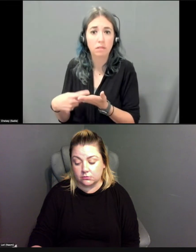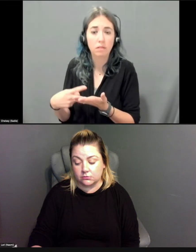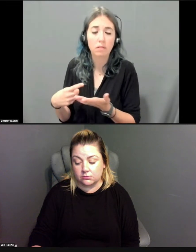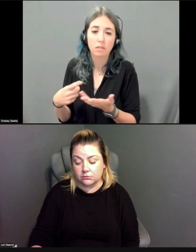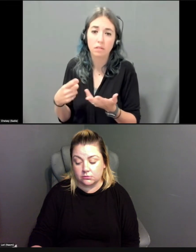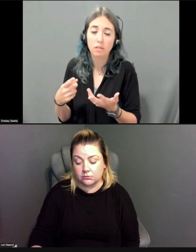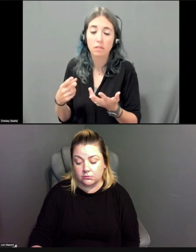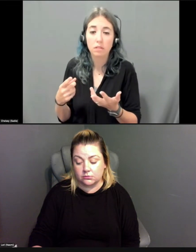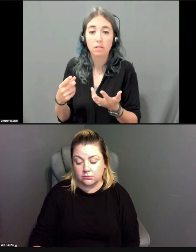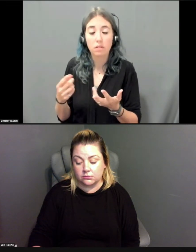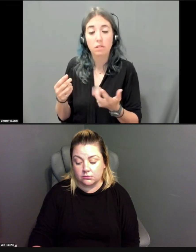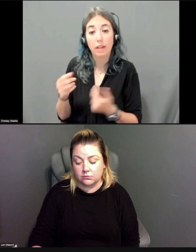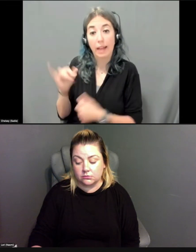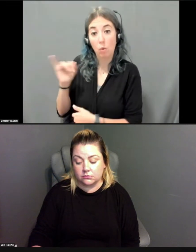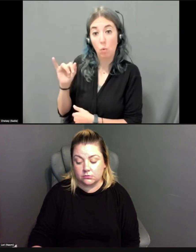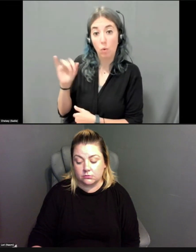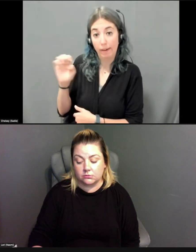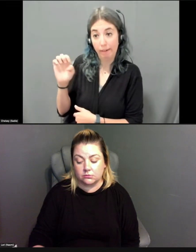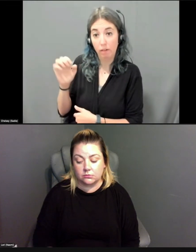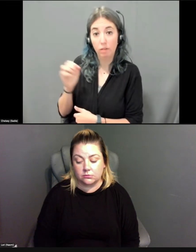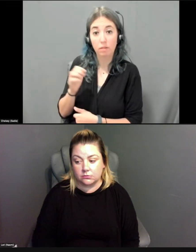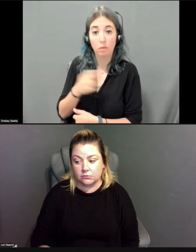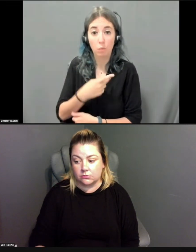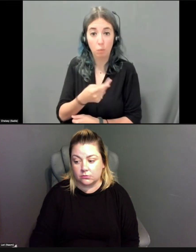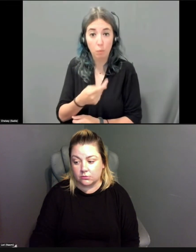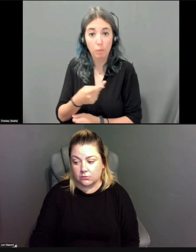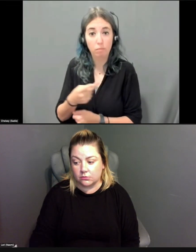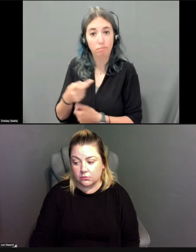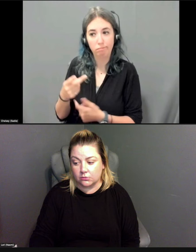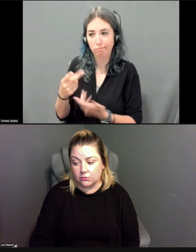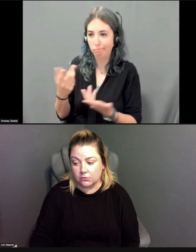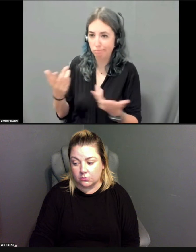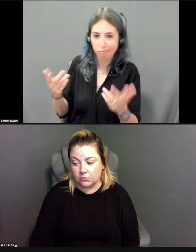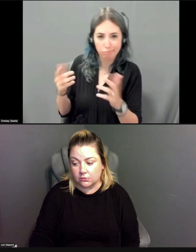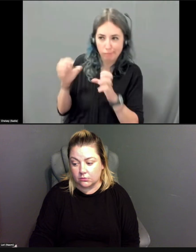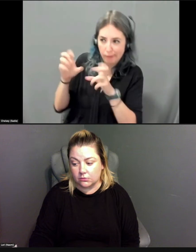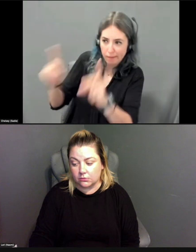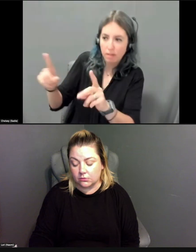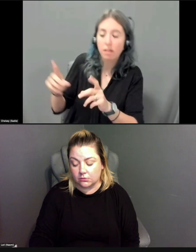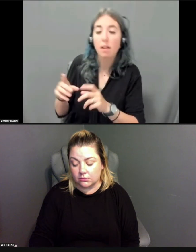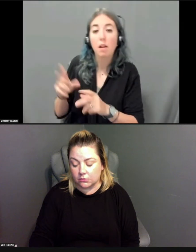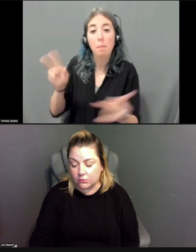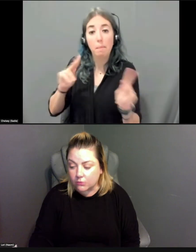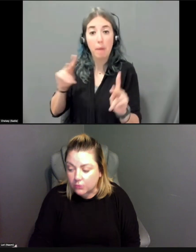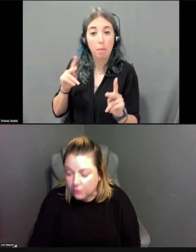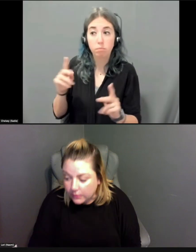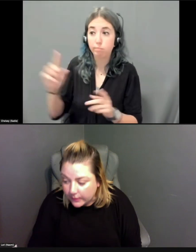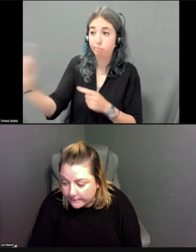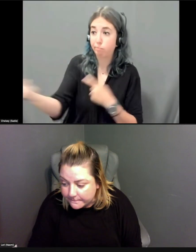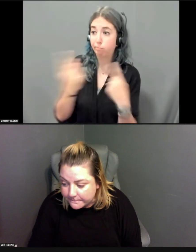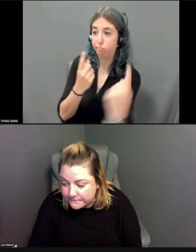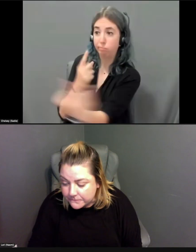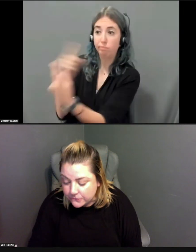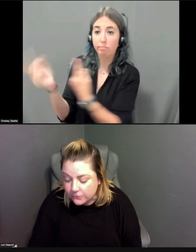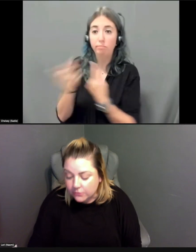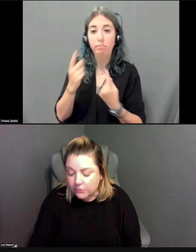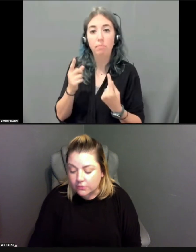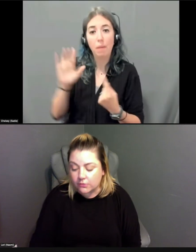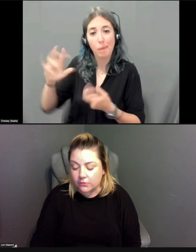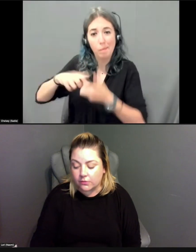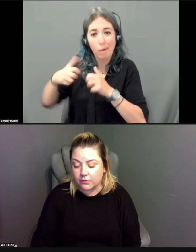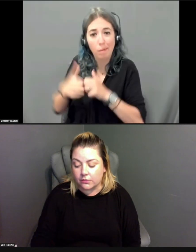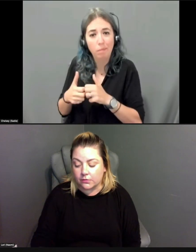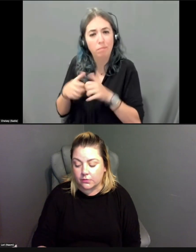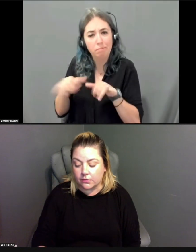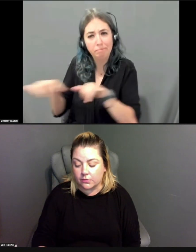to us. It's a big struggle of not being able to recognize hunger and fullness, and